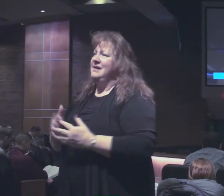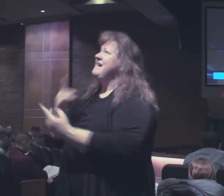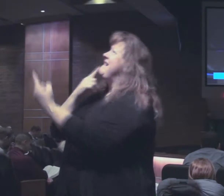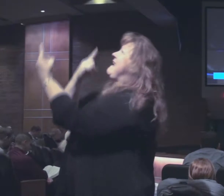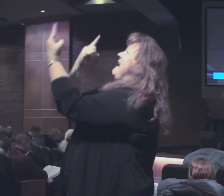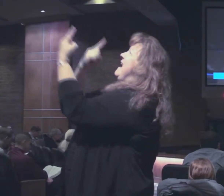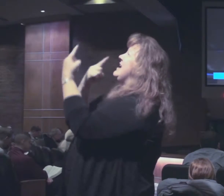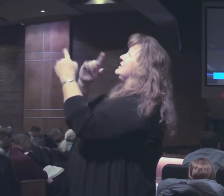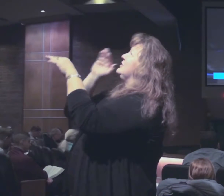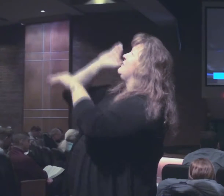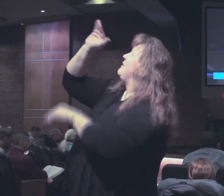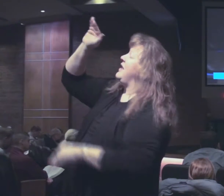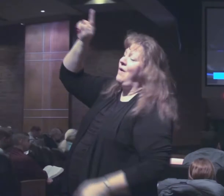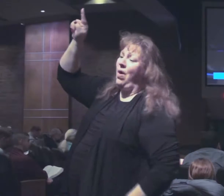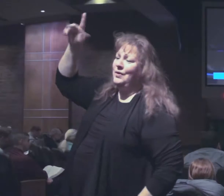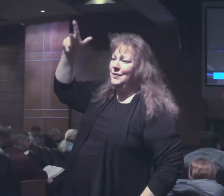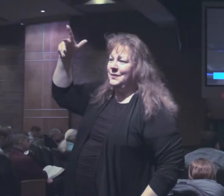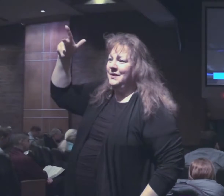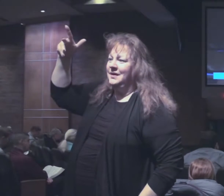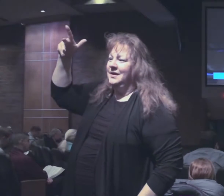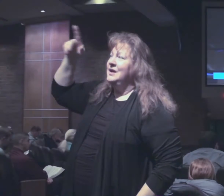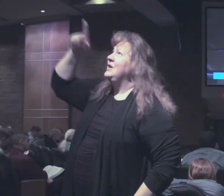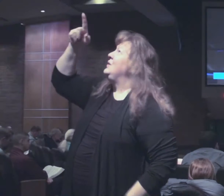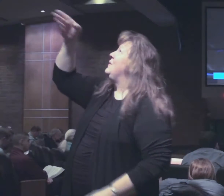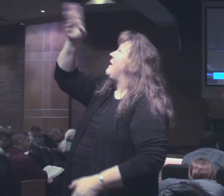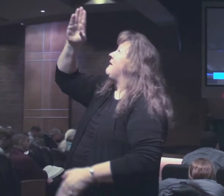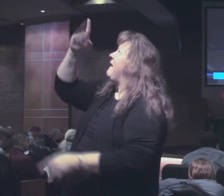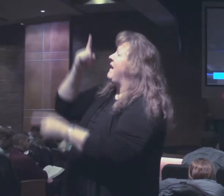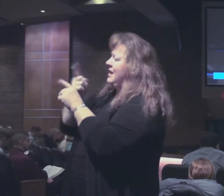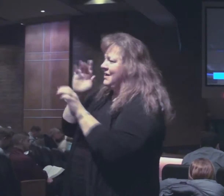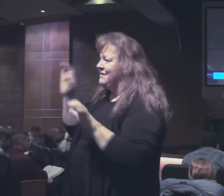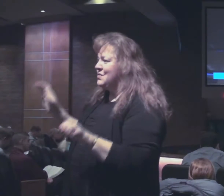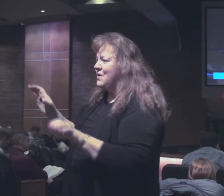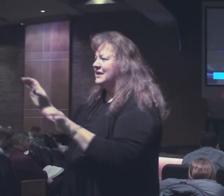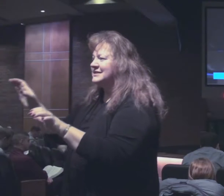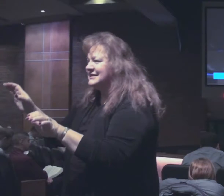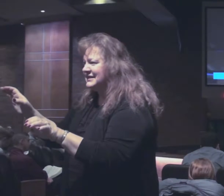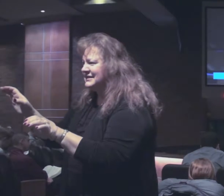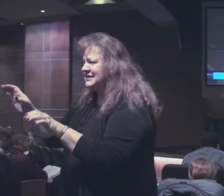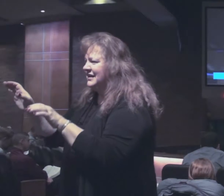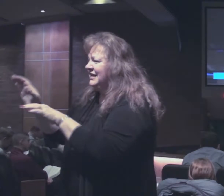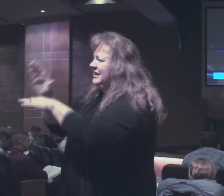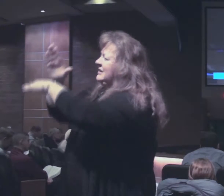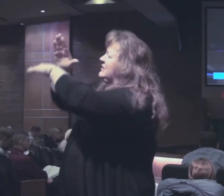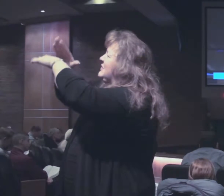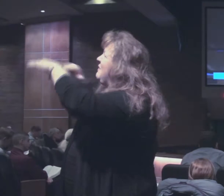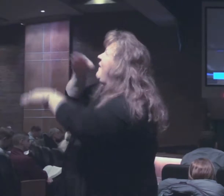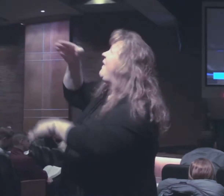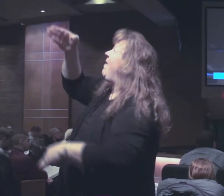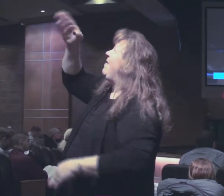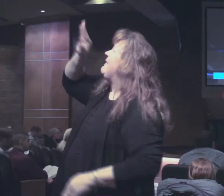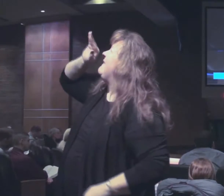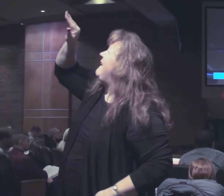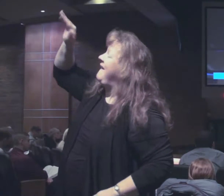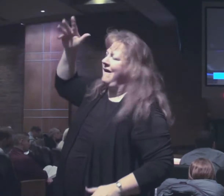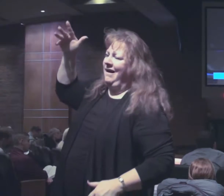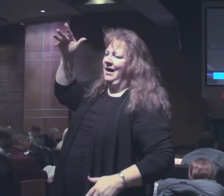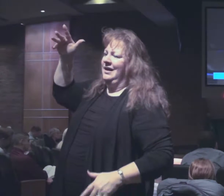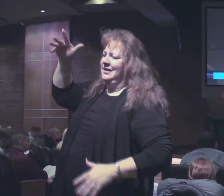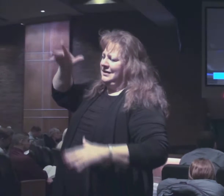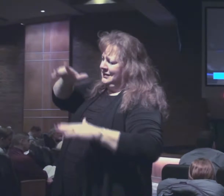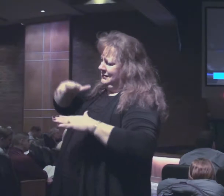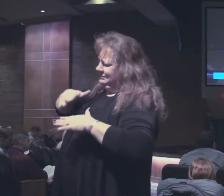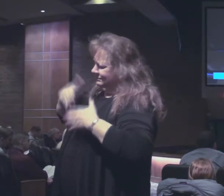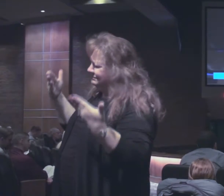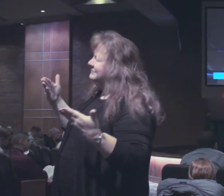Answer me when I call, O God of my righteousness. To call upon God, to be open